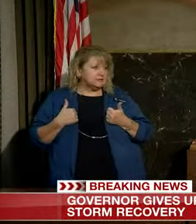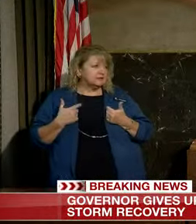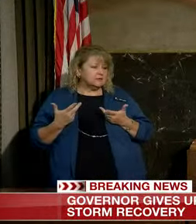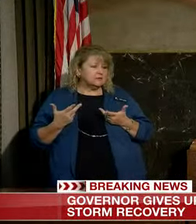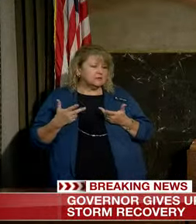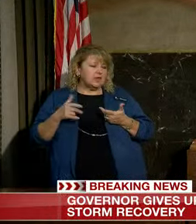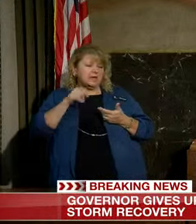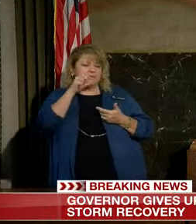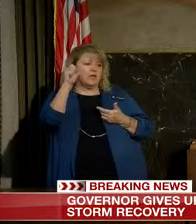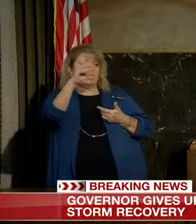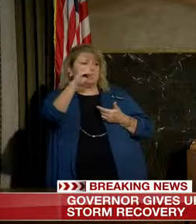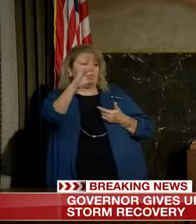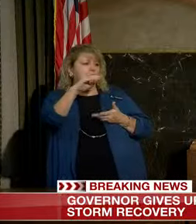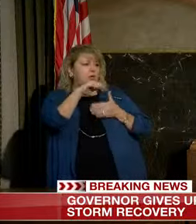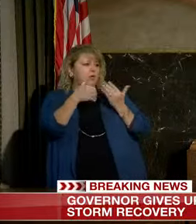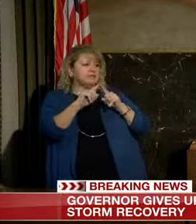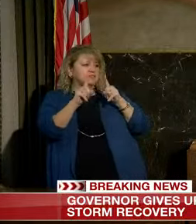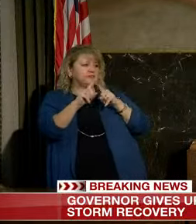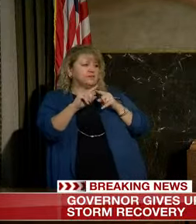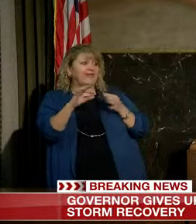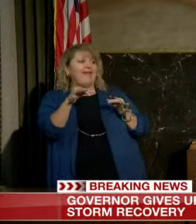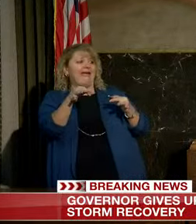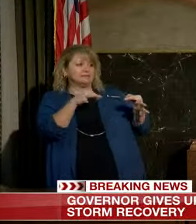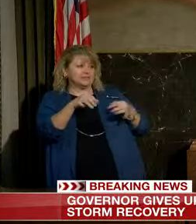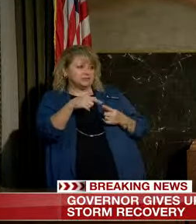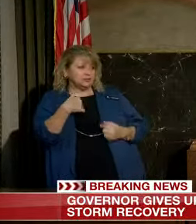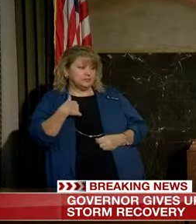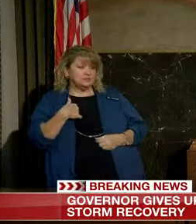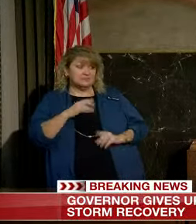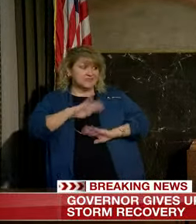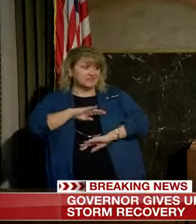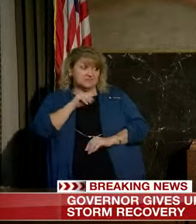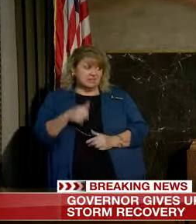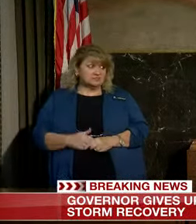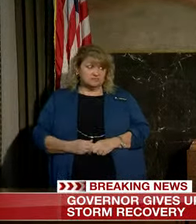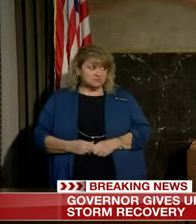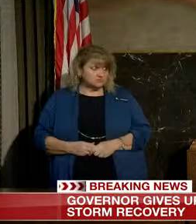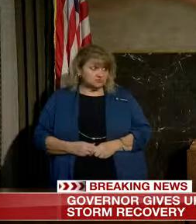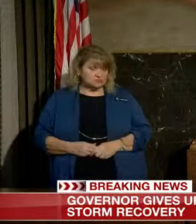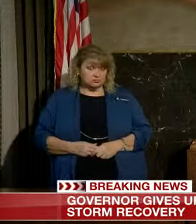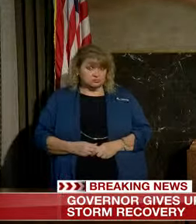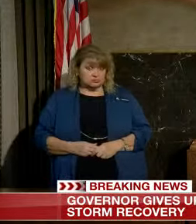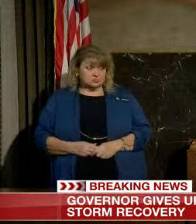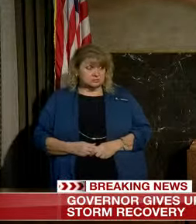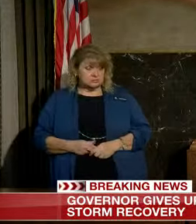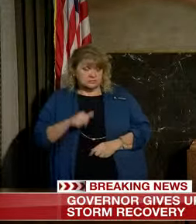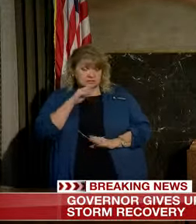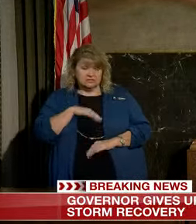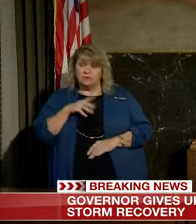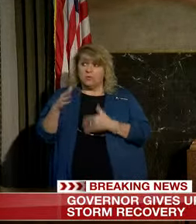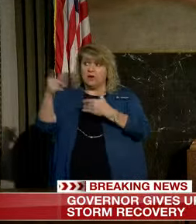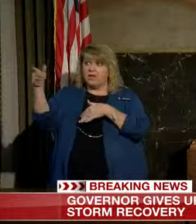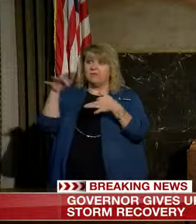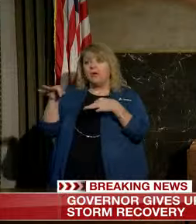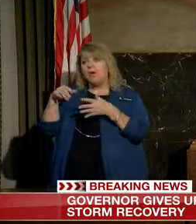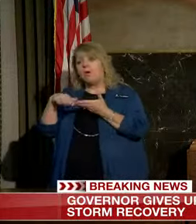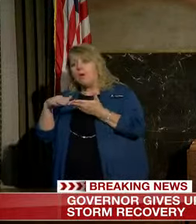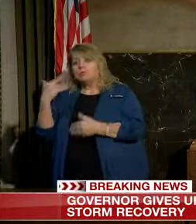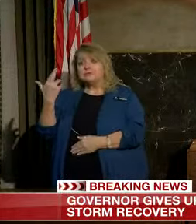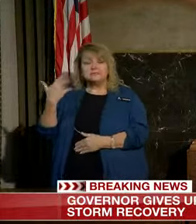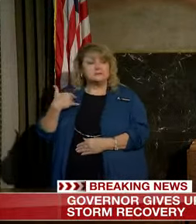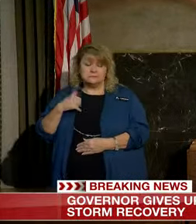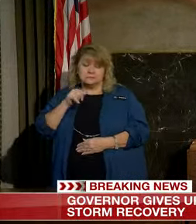their decision making. It is not satisfactory, regardless of what it is, and we're pushing them, and that's